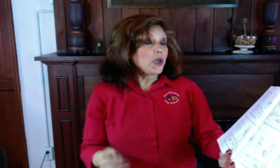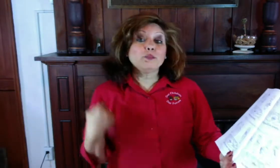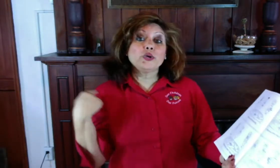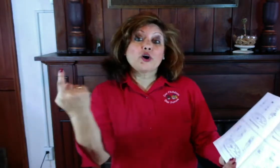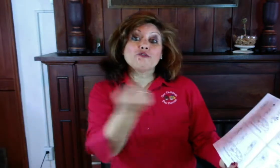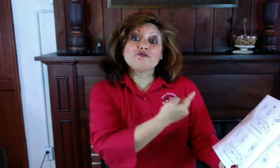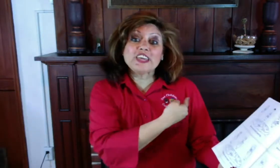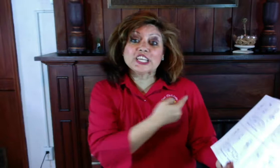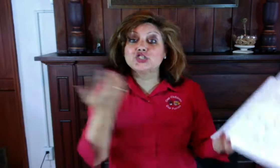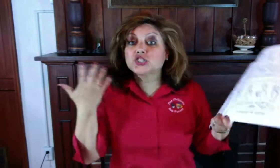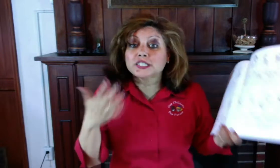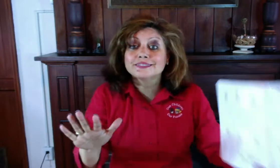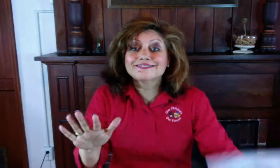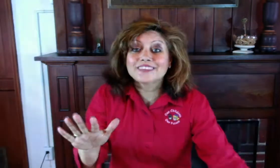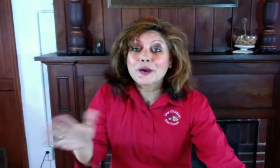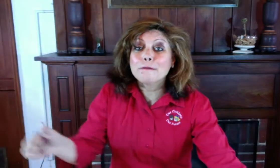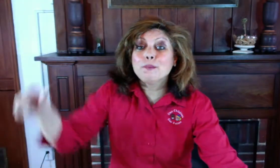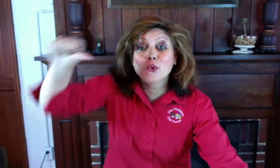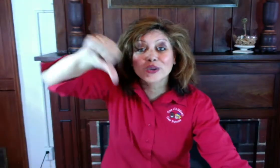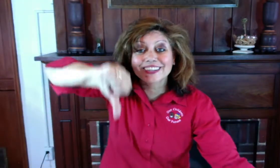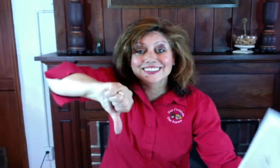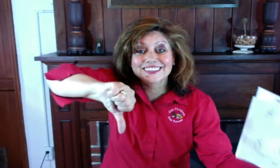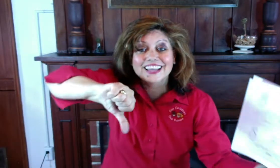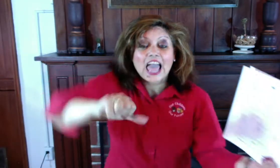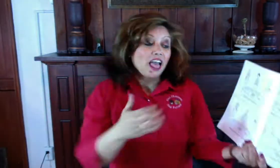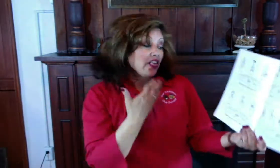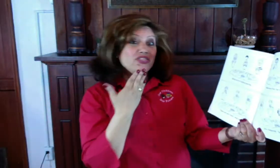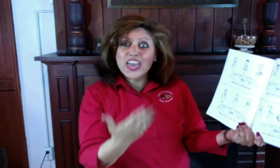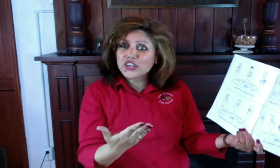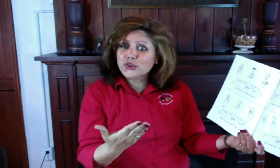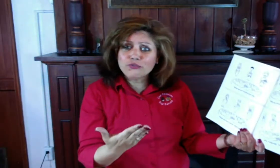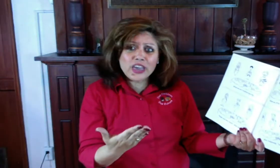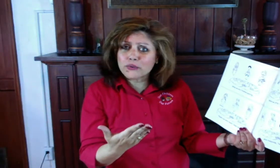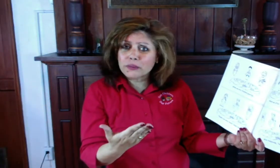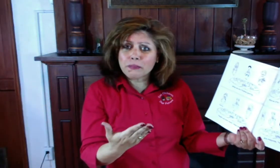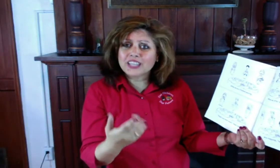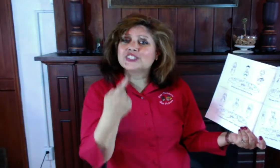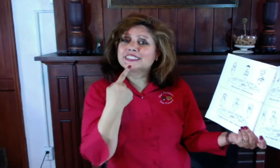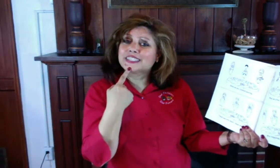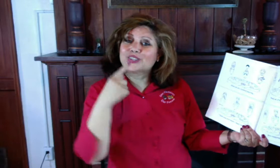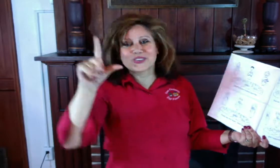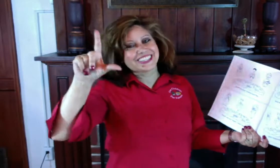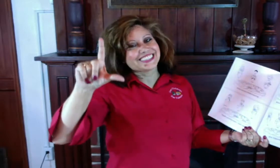When we are finished pouring, "Thank you very much," says Lauren.